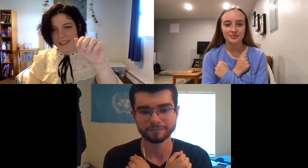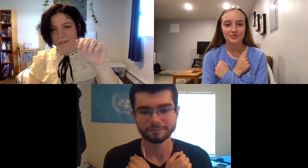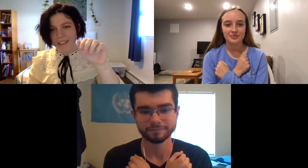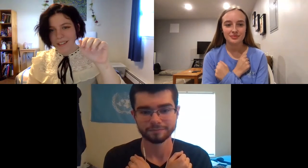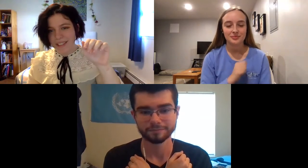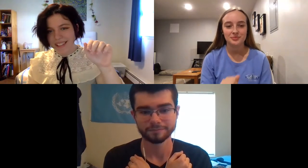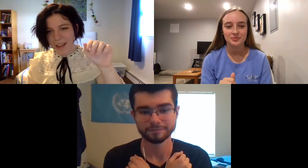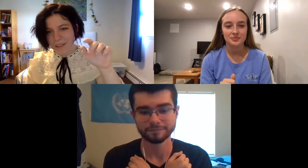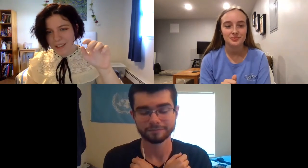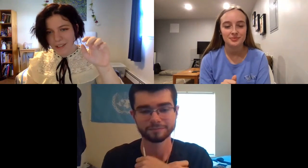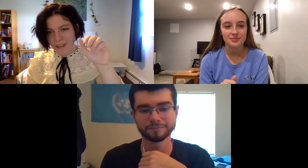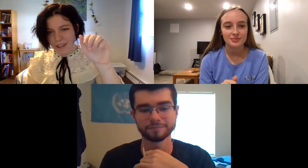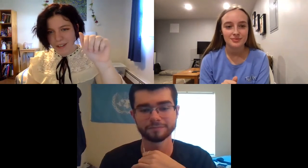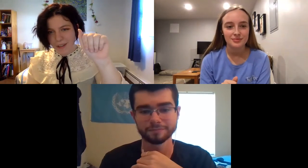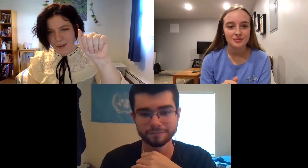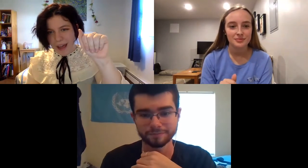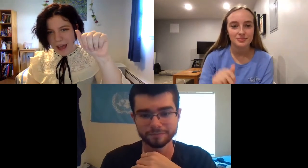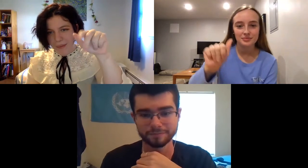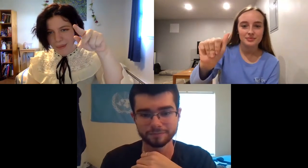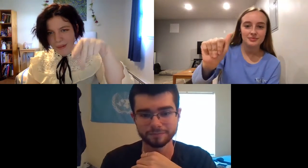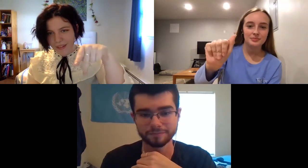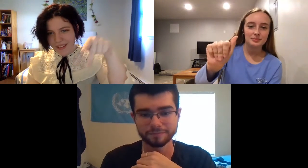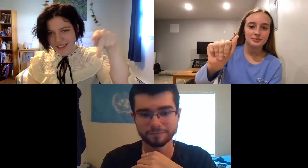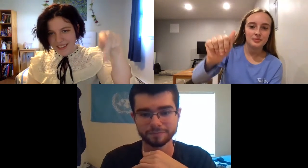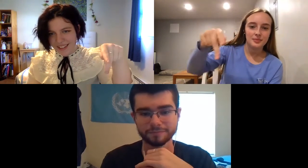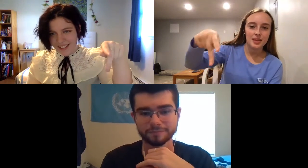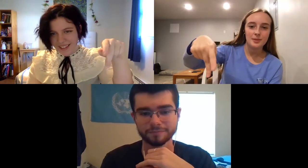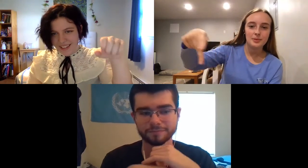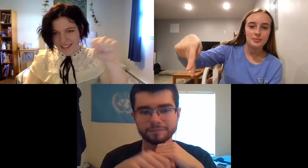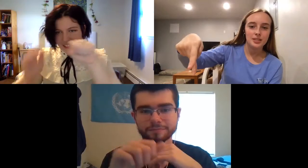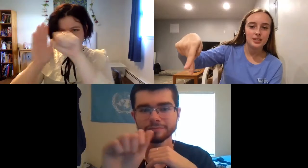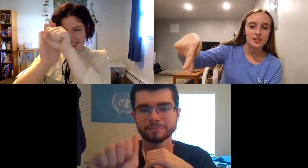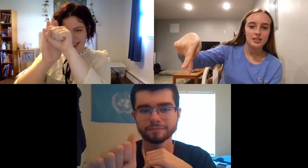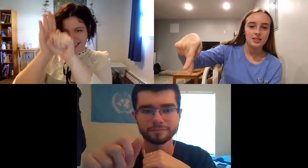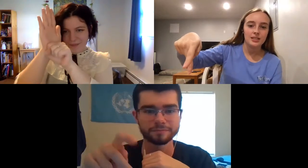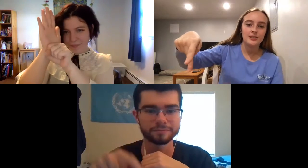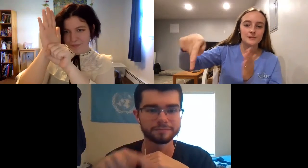And then we're going to use the sign we learned earlier. So App State.